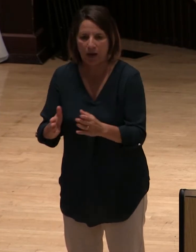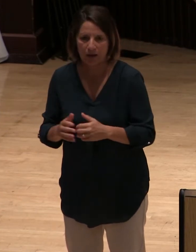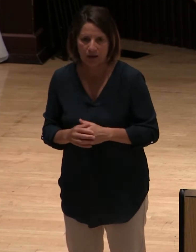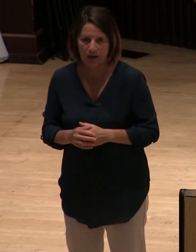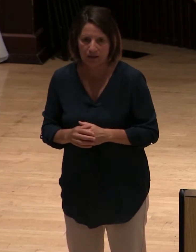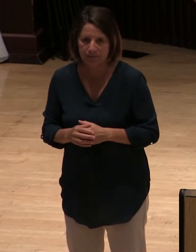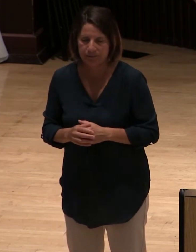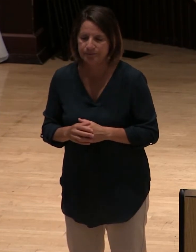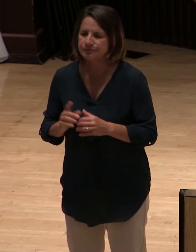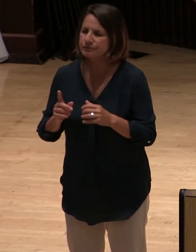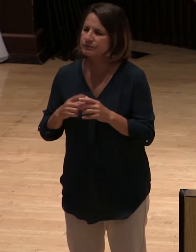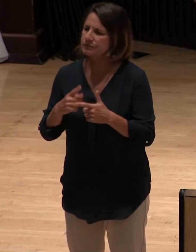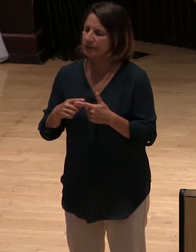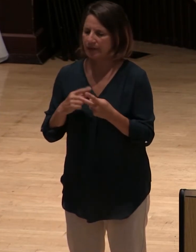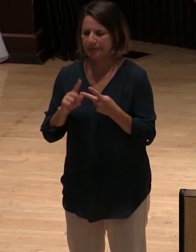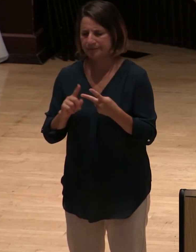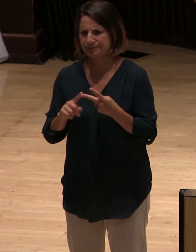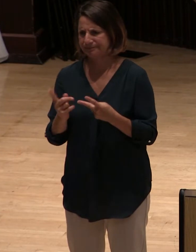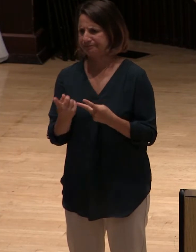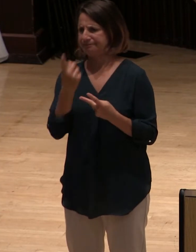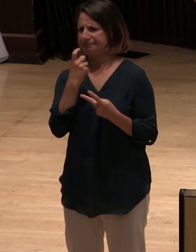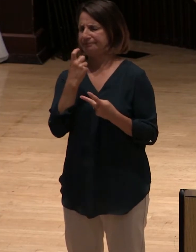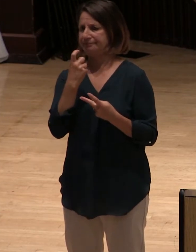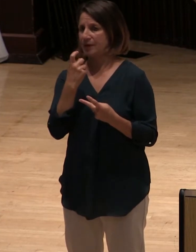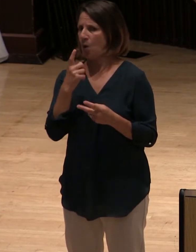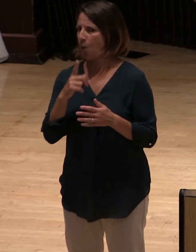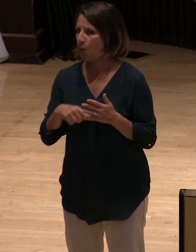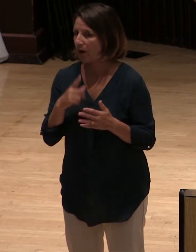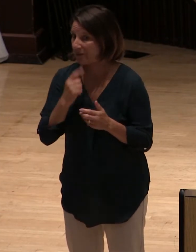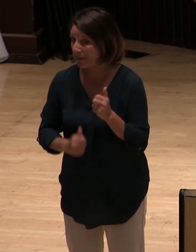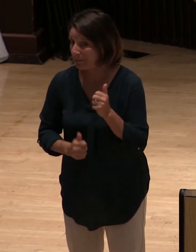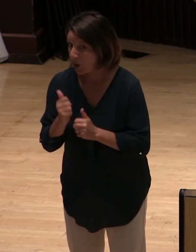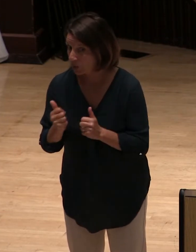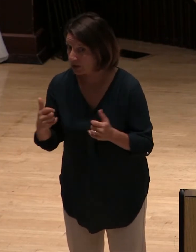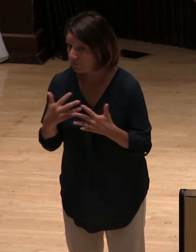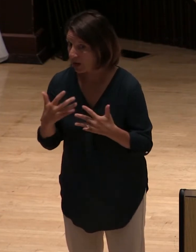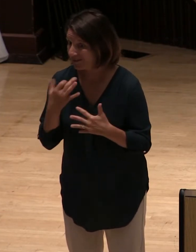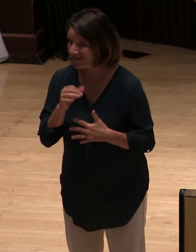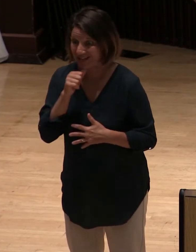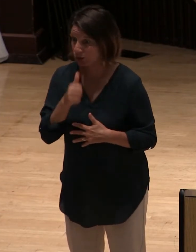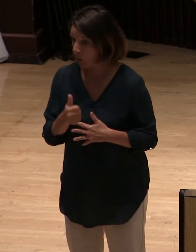And then I asked myself, what am I most afraid of if I don't leave?